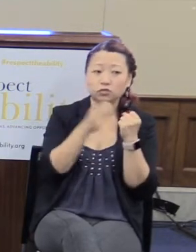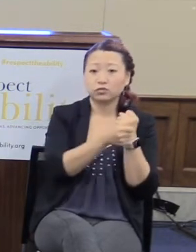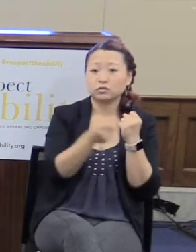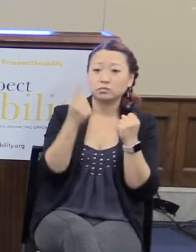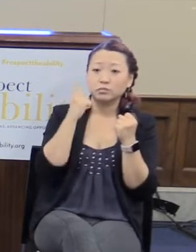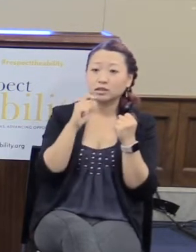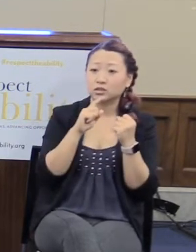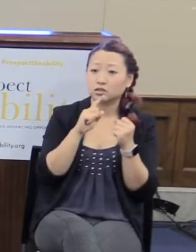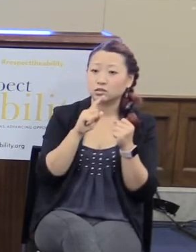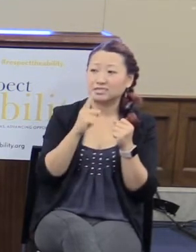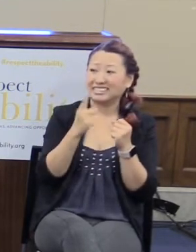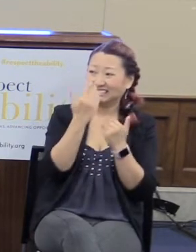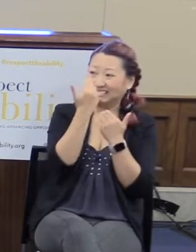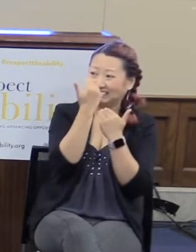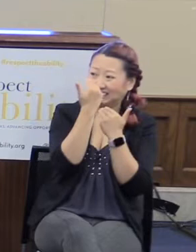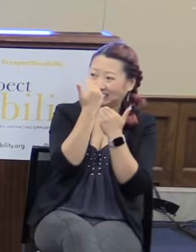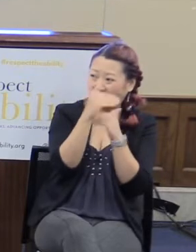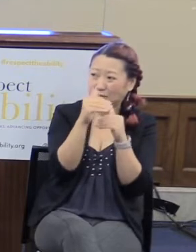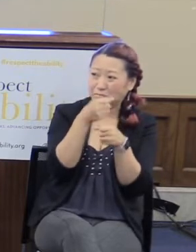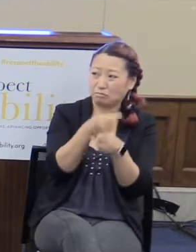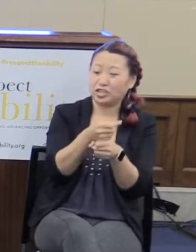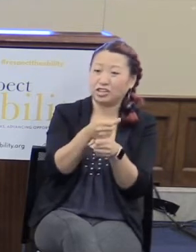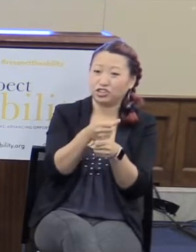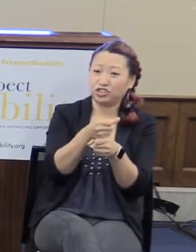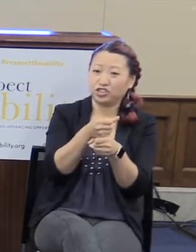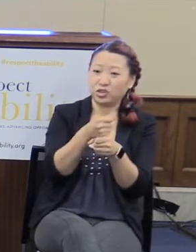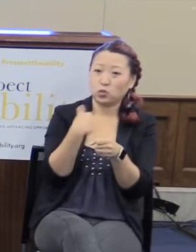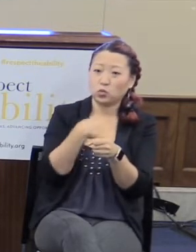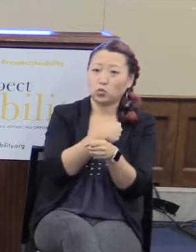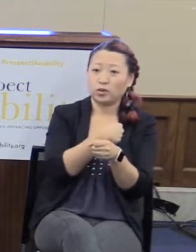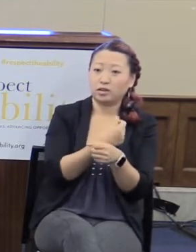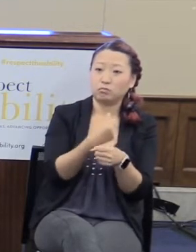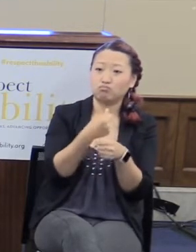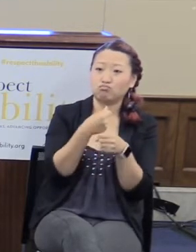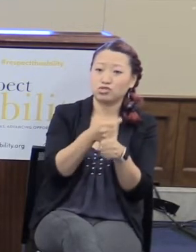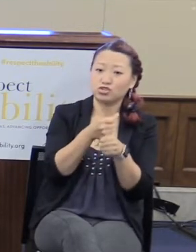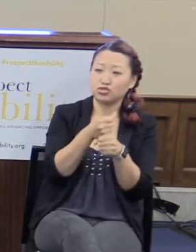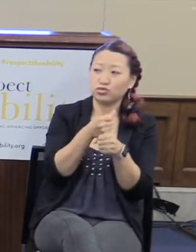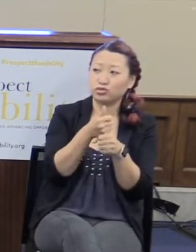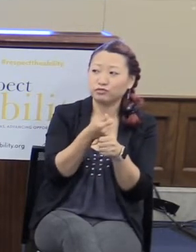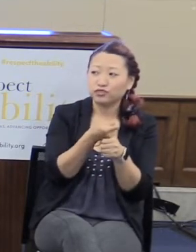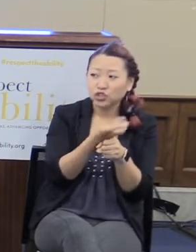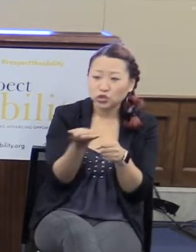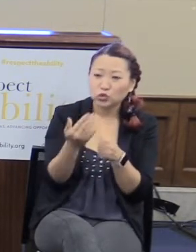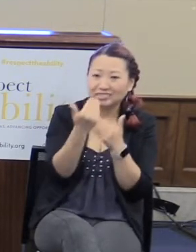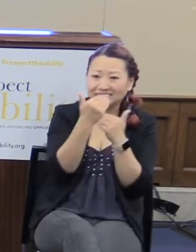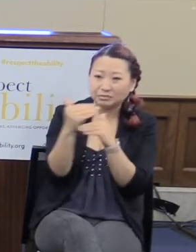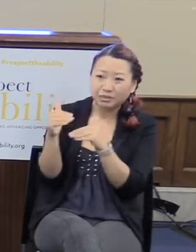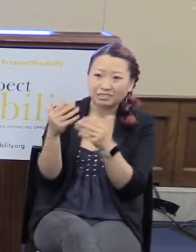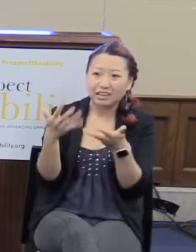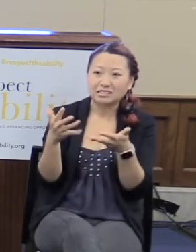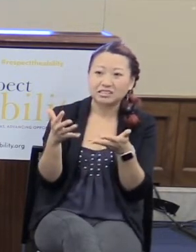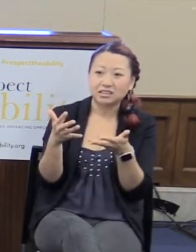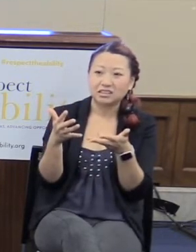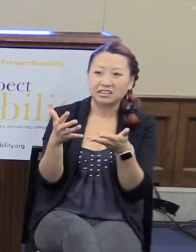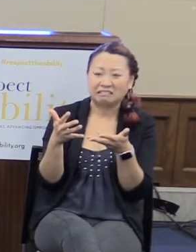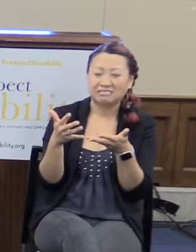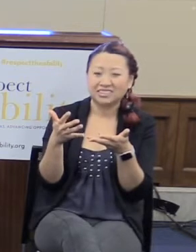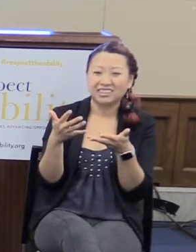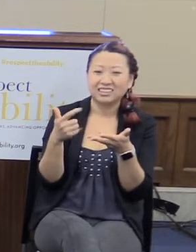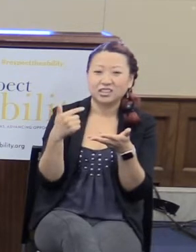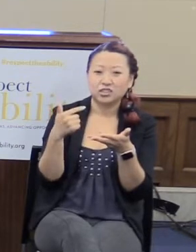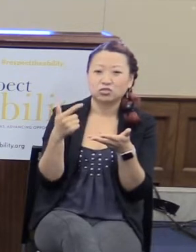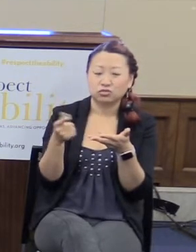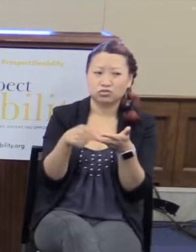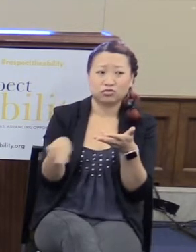only a limited production. We only produce so many of them, and that's it. And you guys are